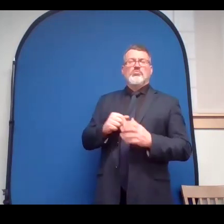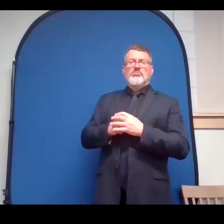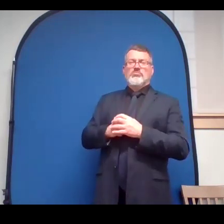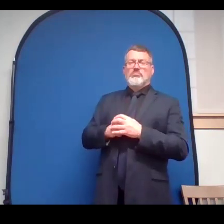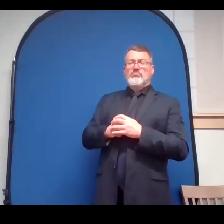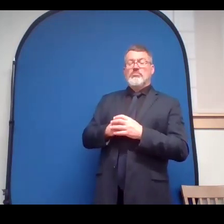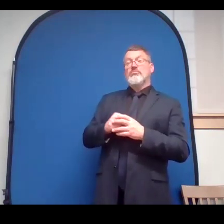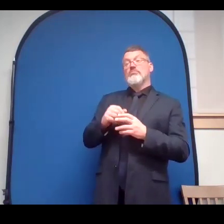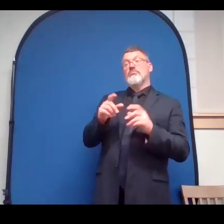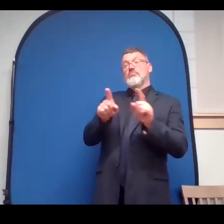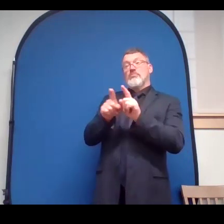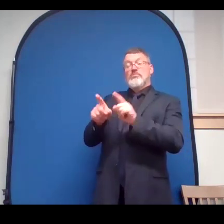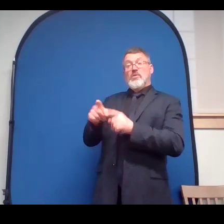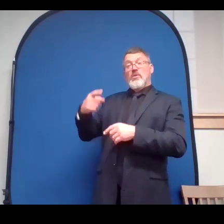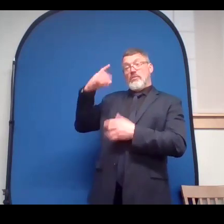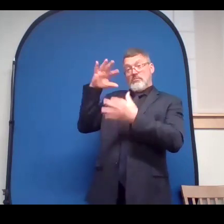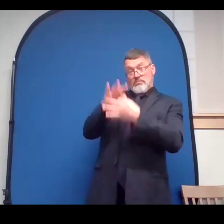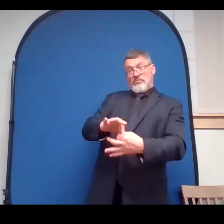So that wasn't uncommon, sir.